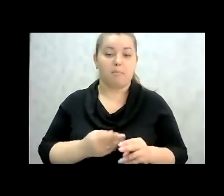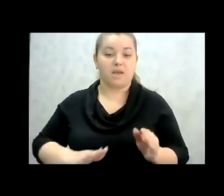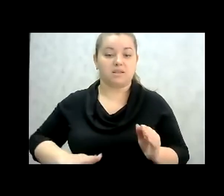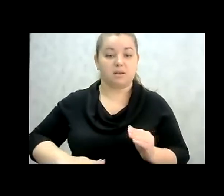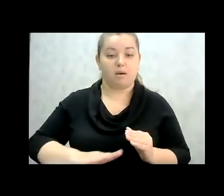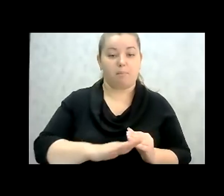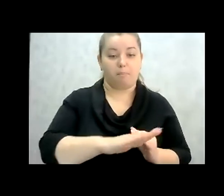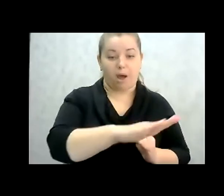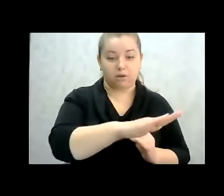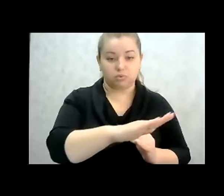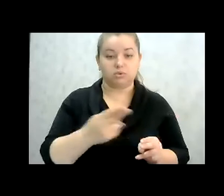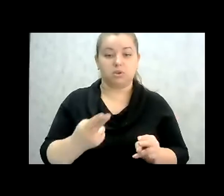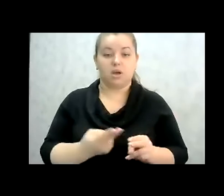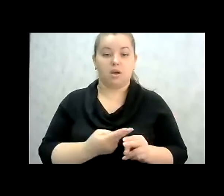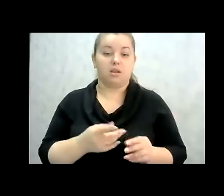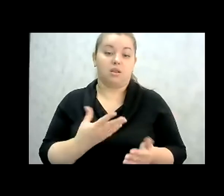saw many